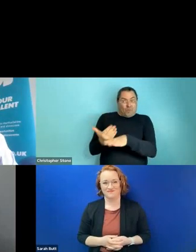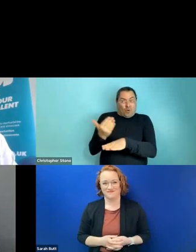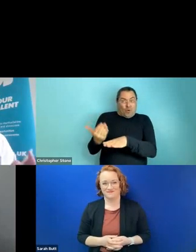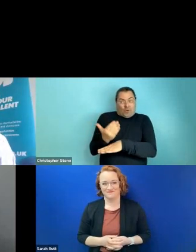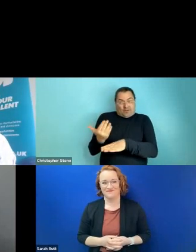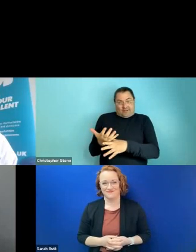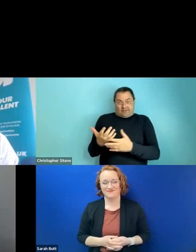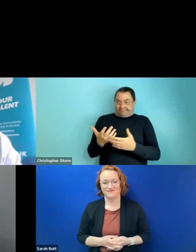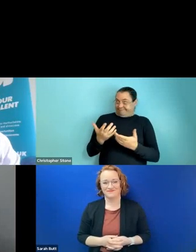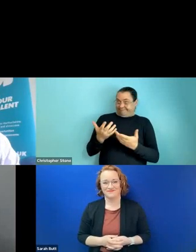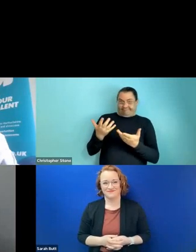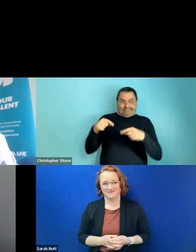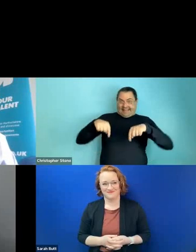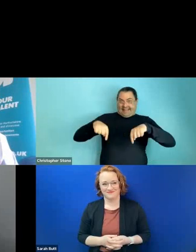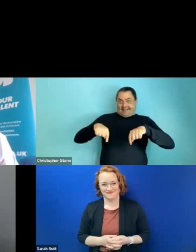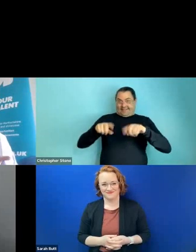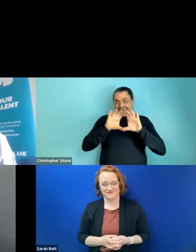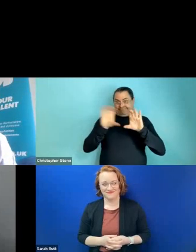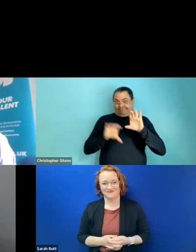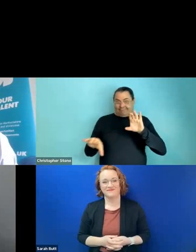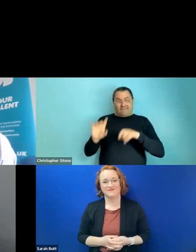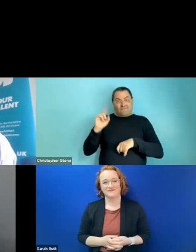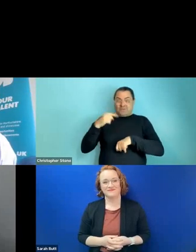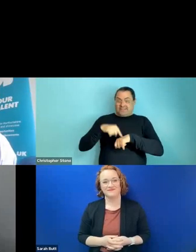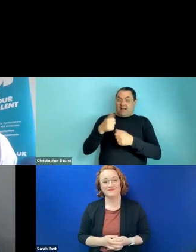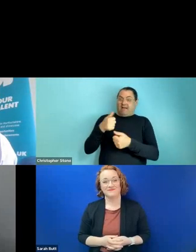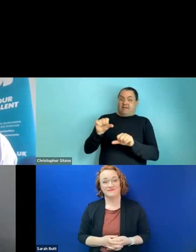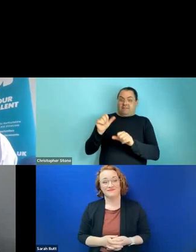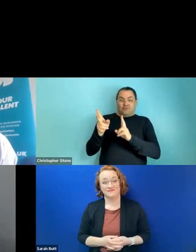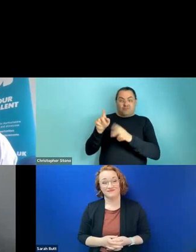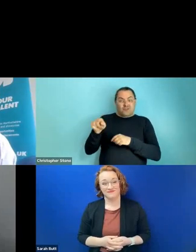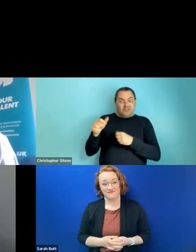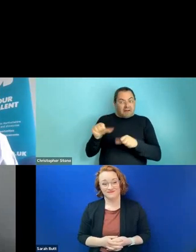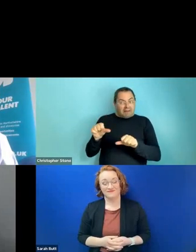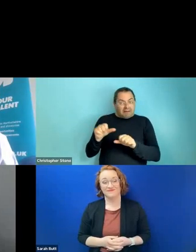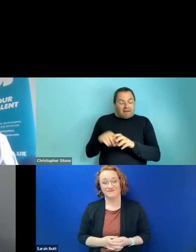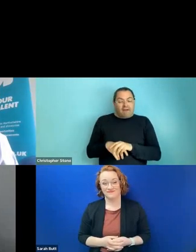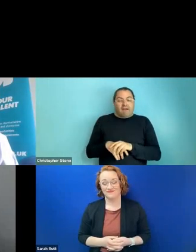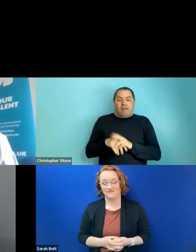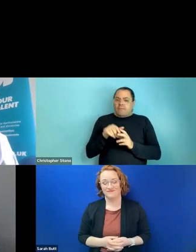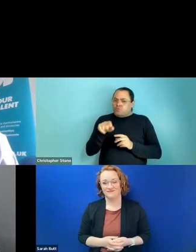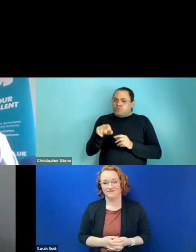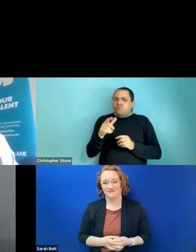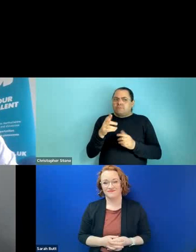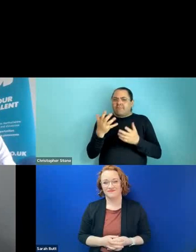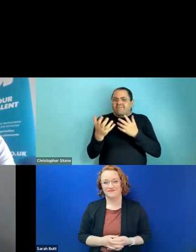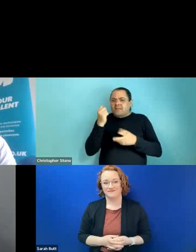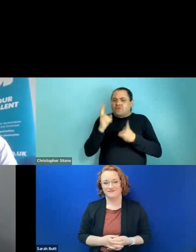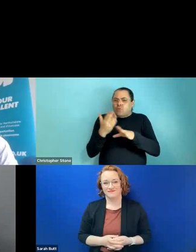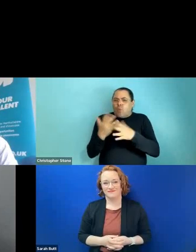work in front of us. The first time on any of these webinars I've been able to do something like this. But where would you find interpreters?